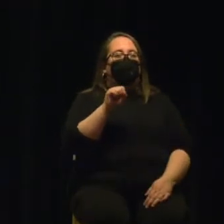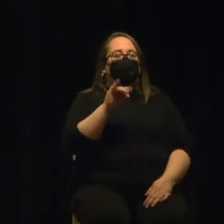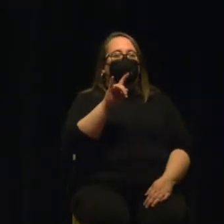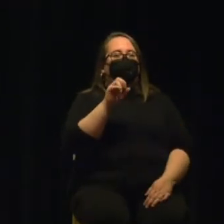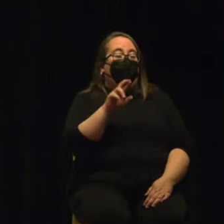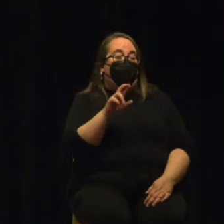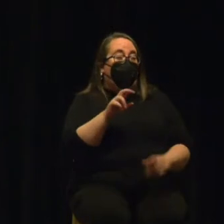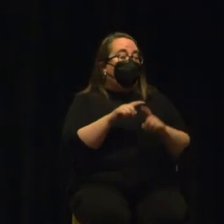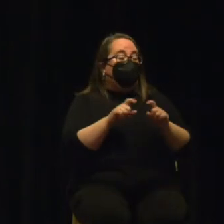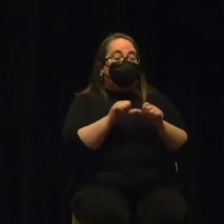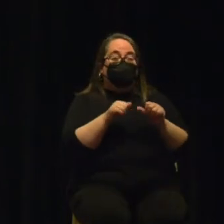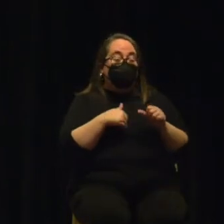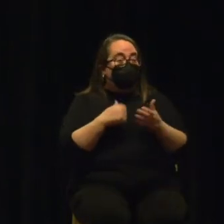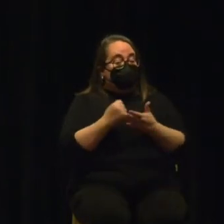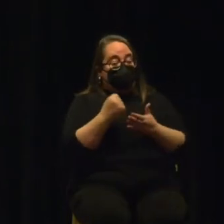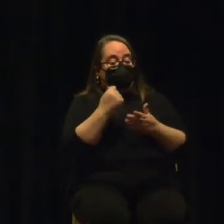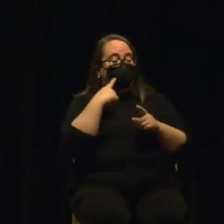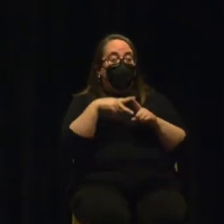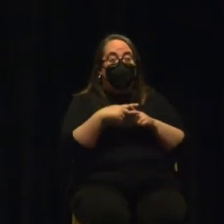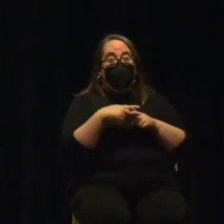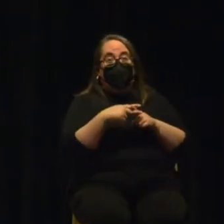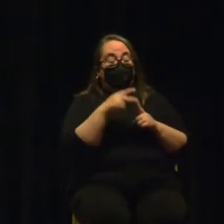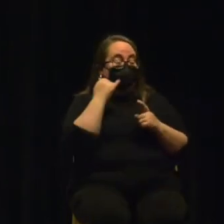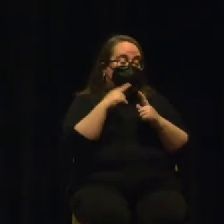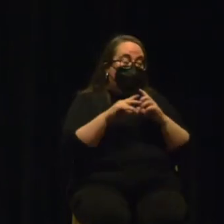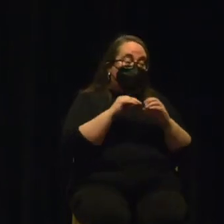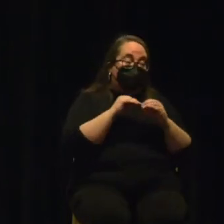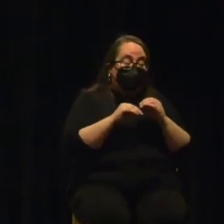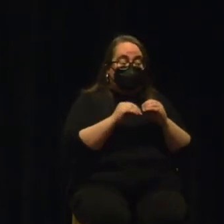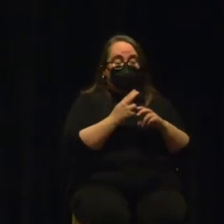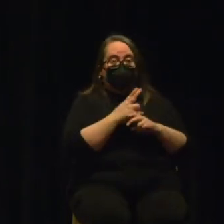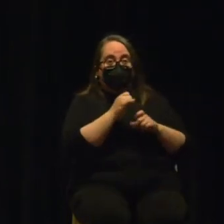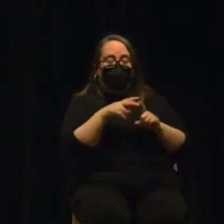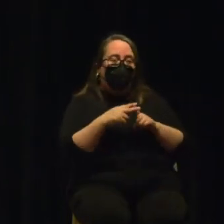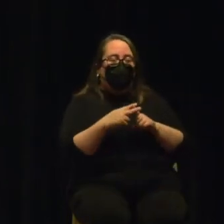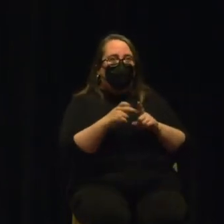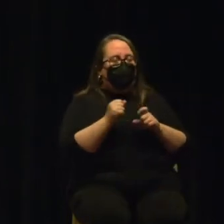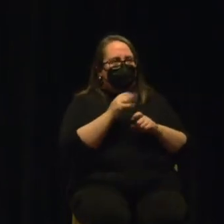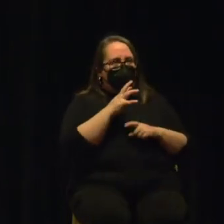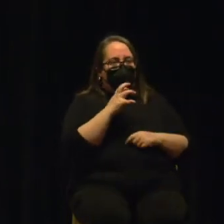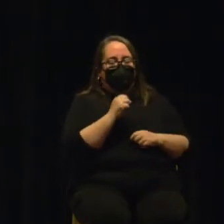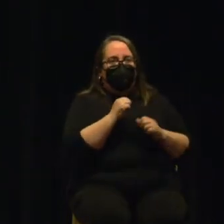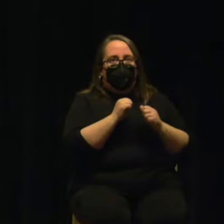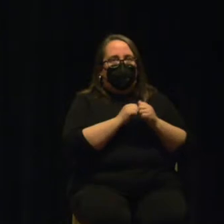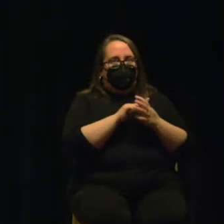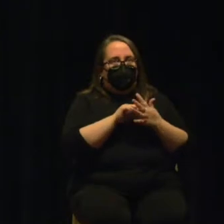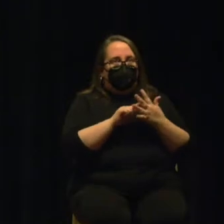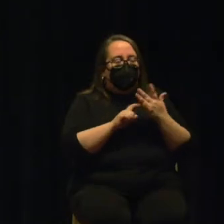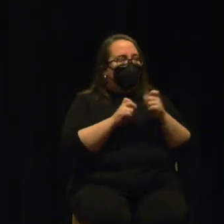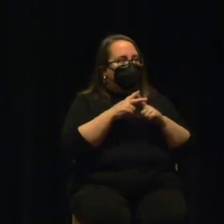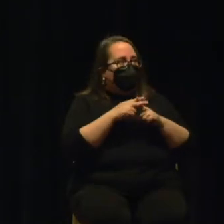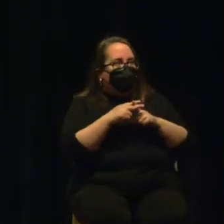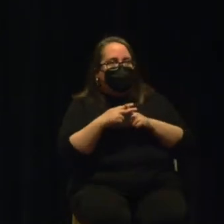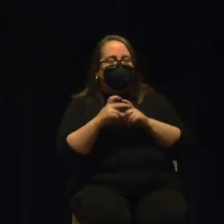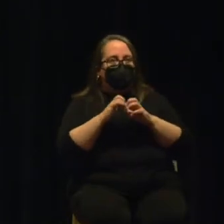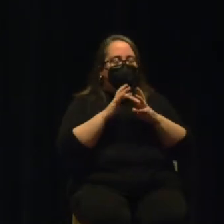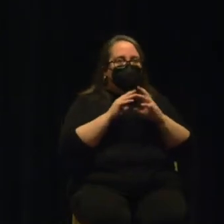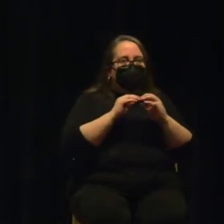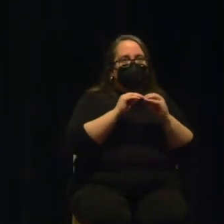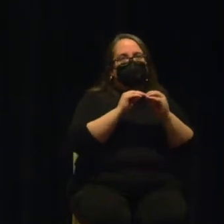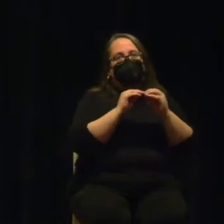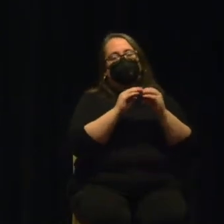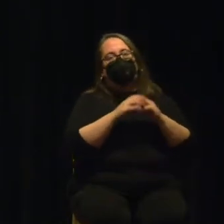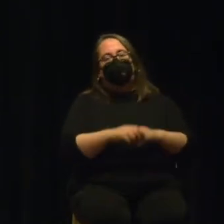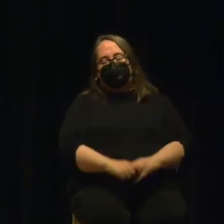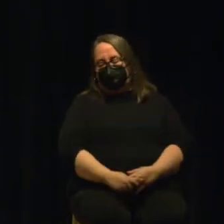has a patent for the wrench that you need to fix that thing to keep it running. He was so fascinated by, like, you know, that sort of the mechanics of this and the technology of the